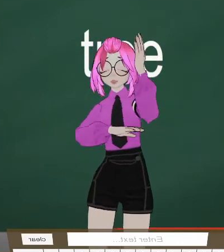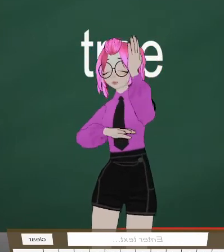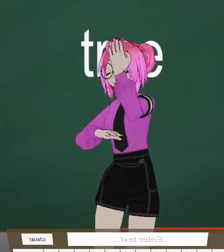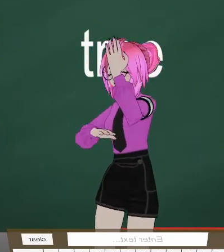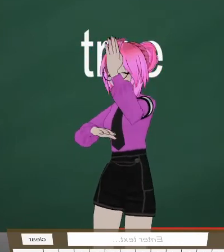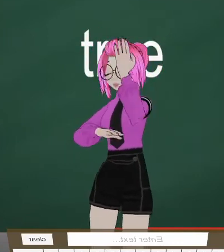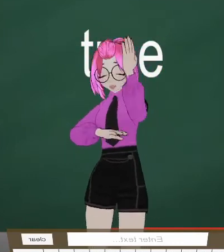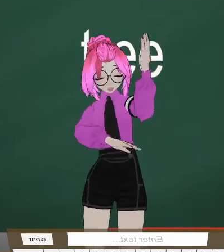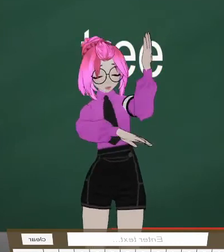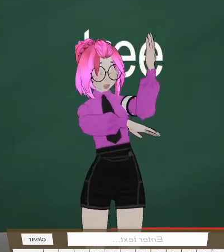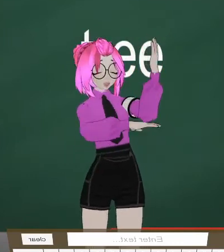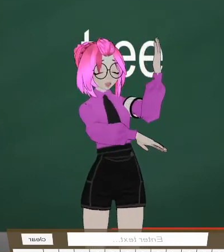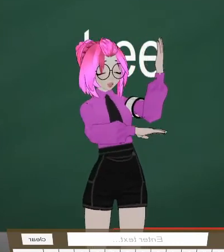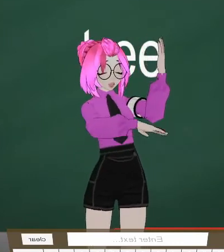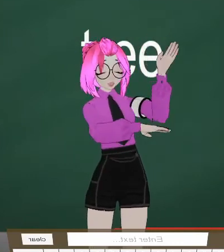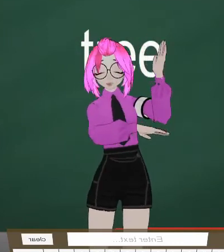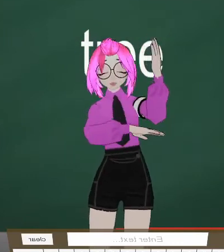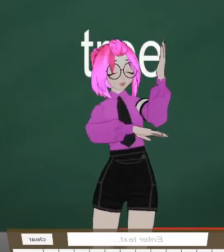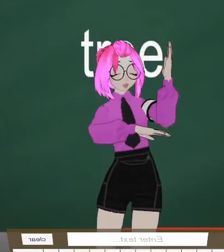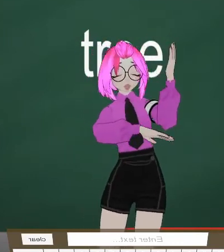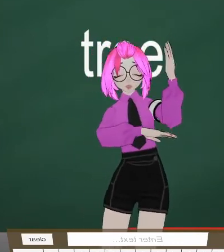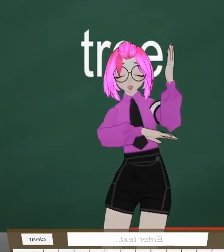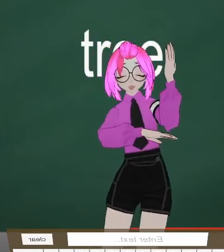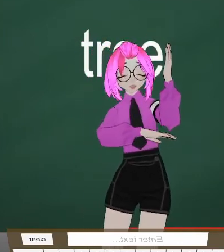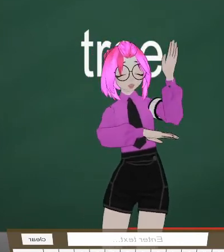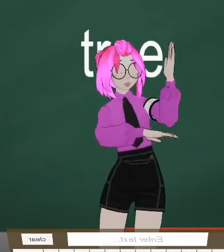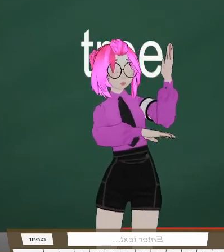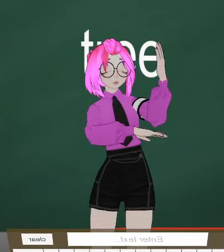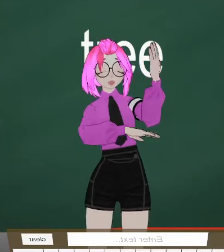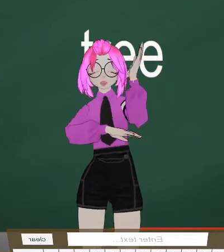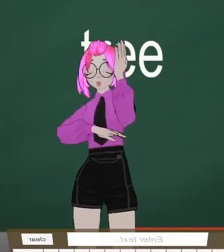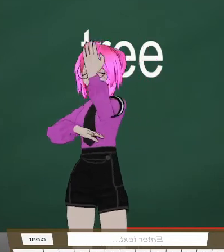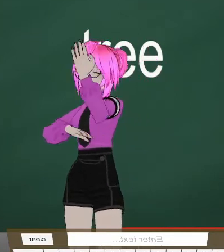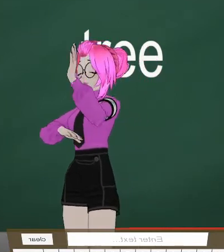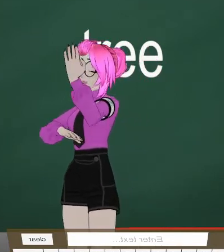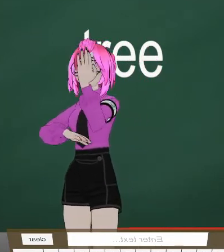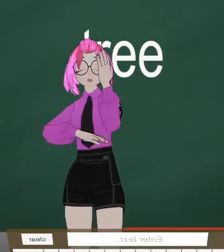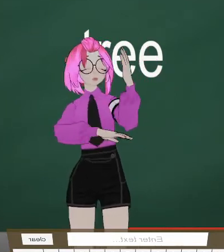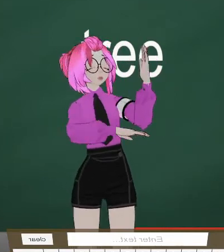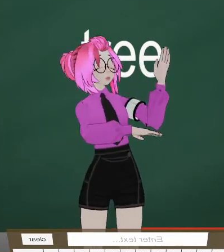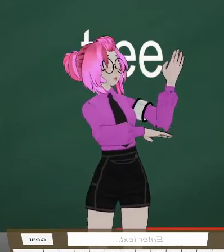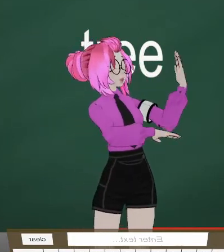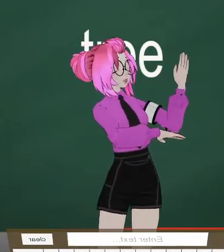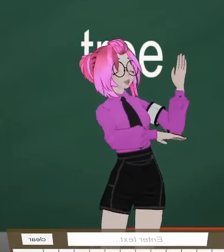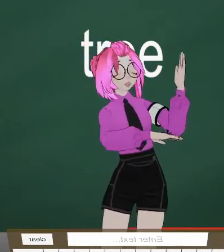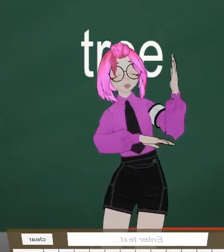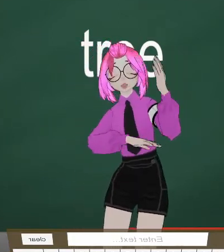there you go you have the ground the floor whatever it is and you're going to be wiggling that hand just like that